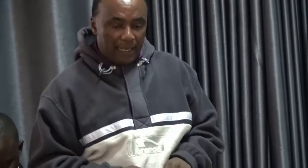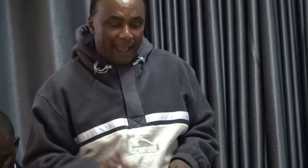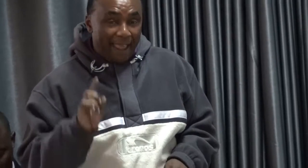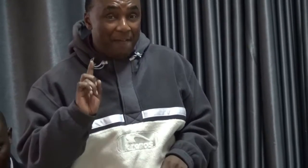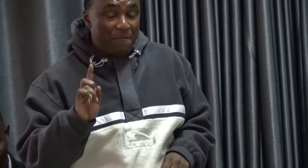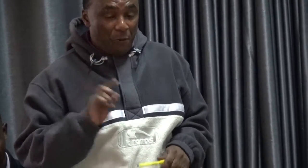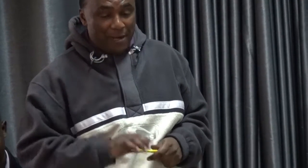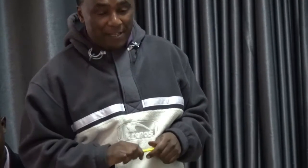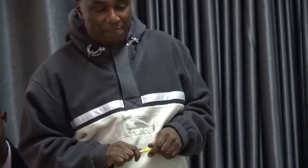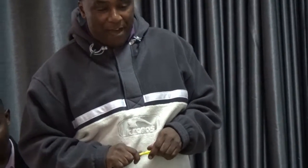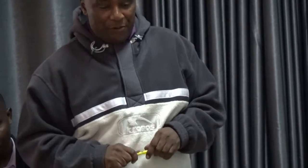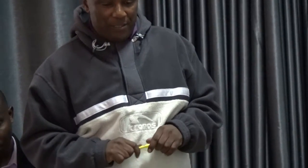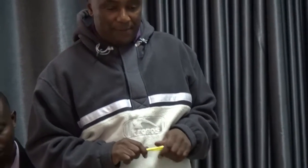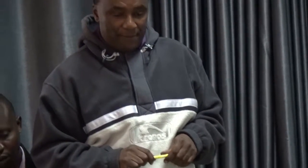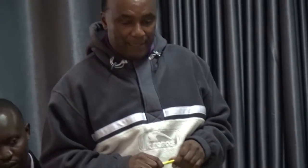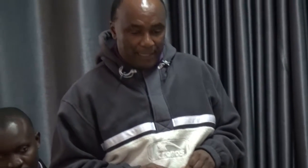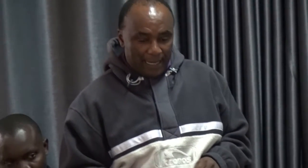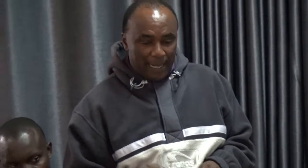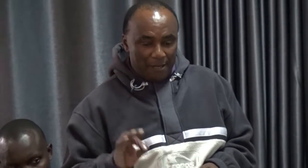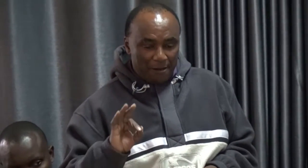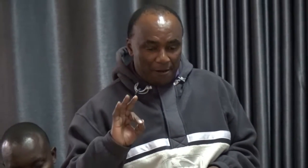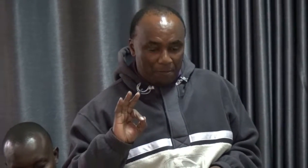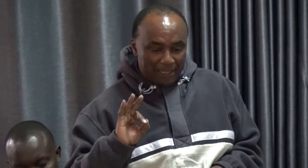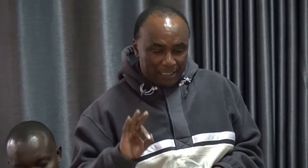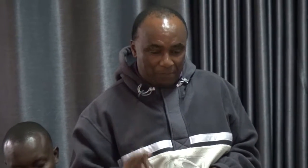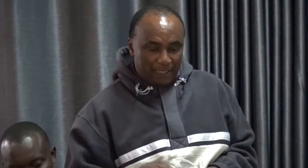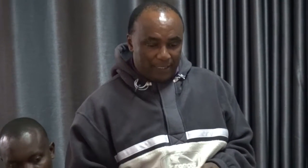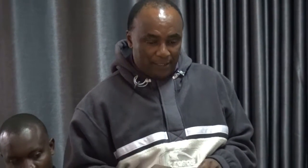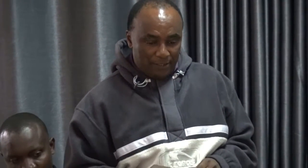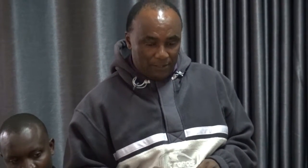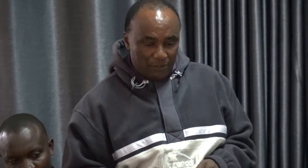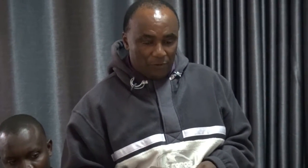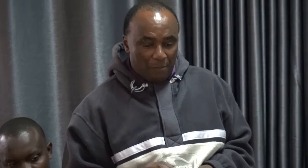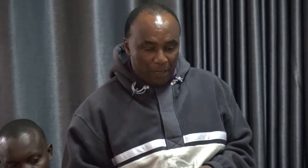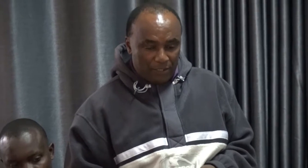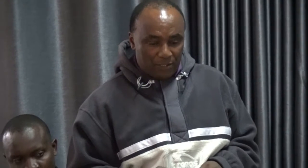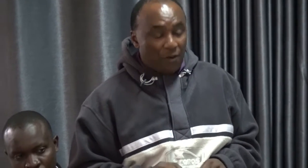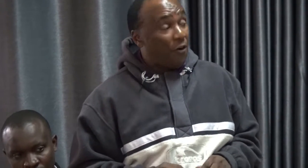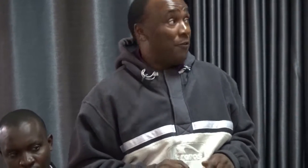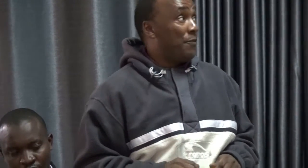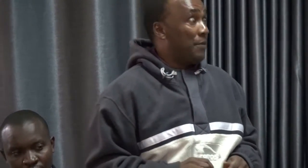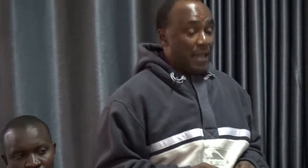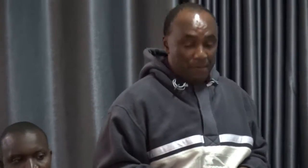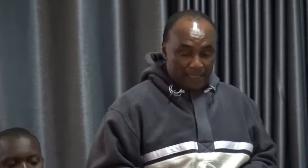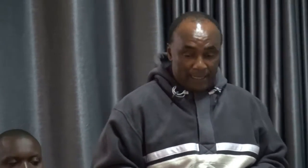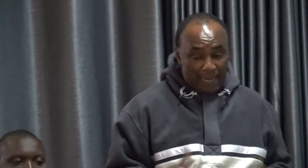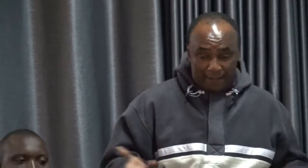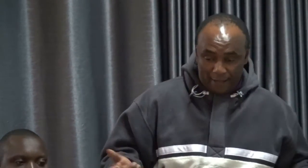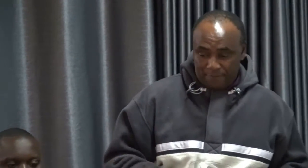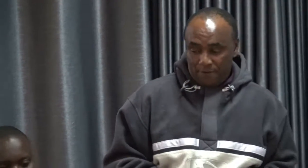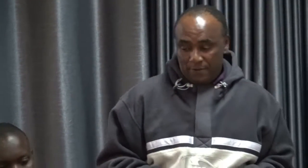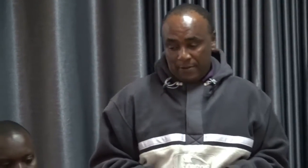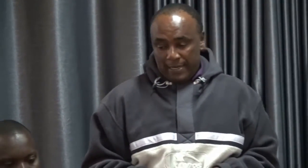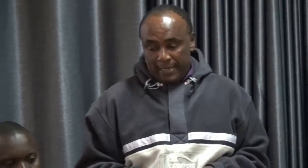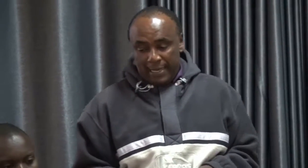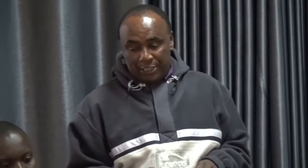least, everyone is valued and participates to the best of their ability, and